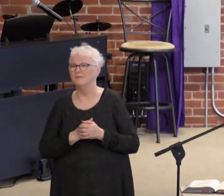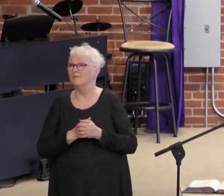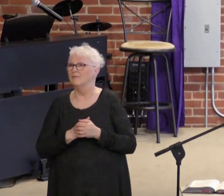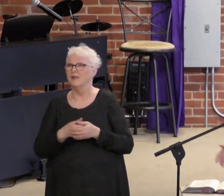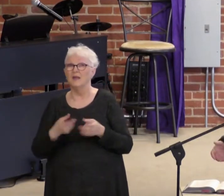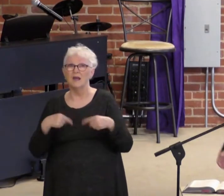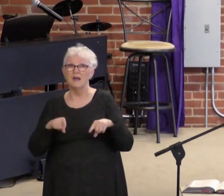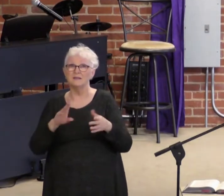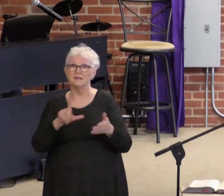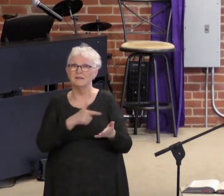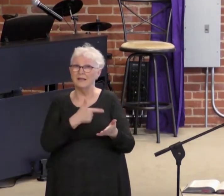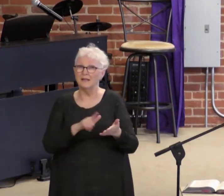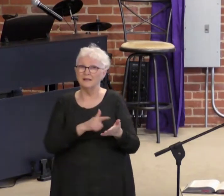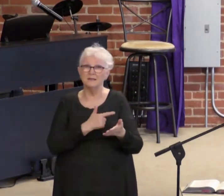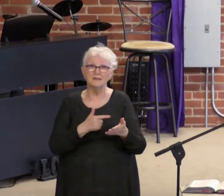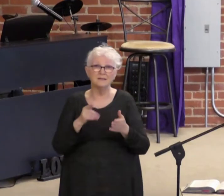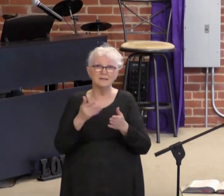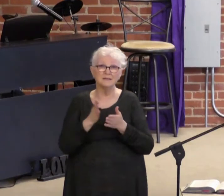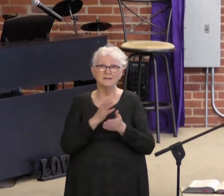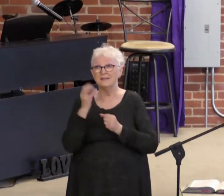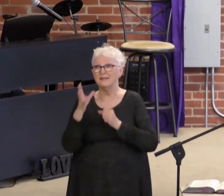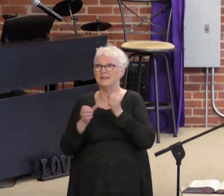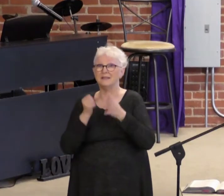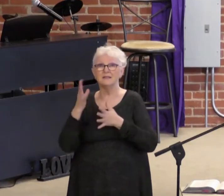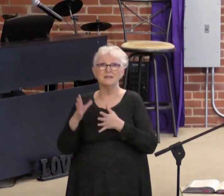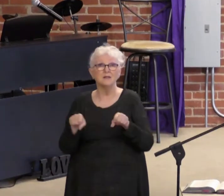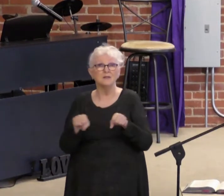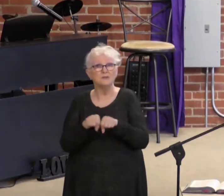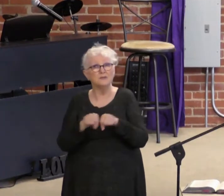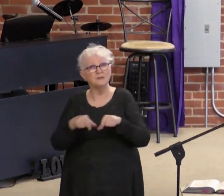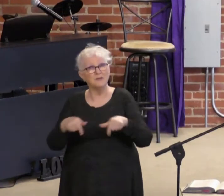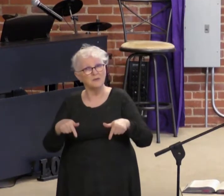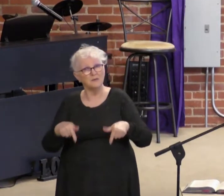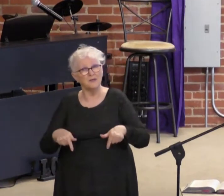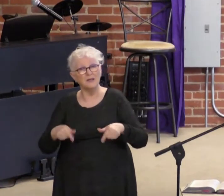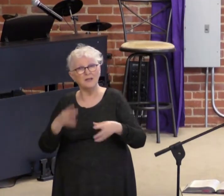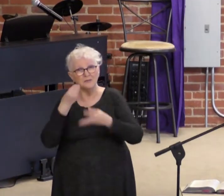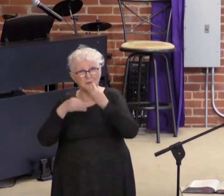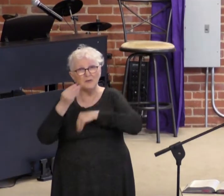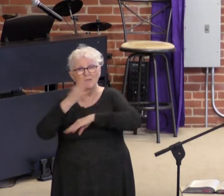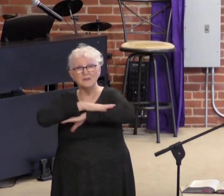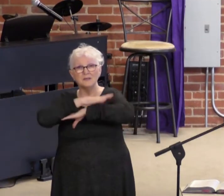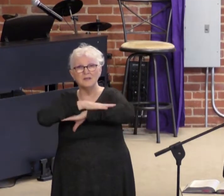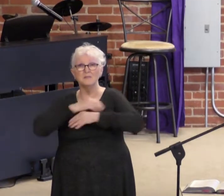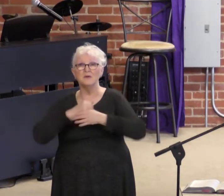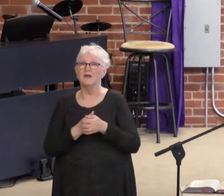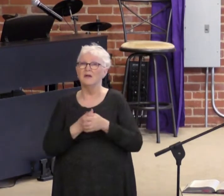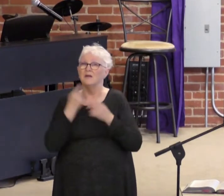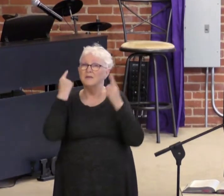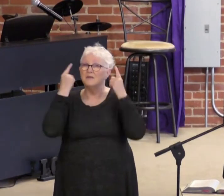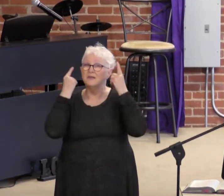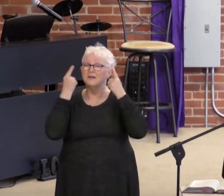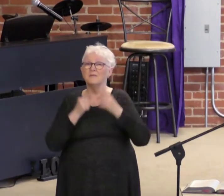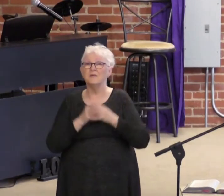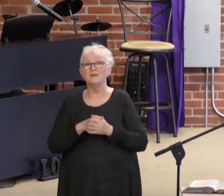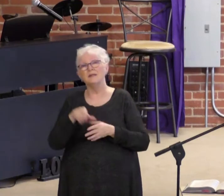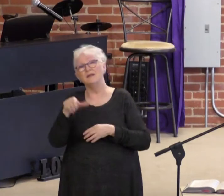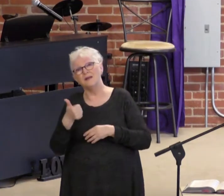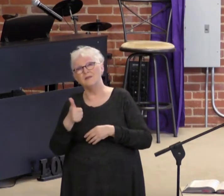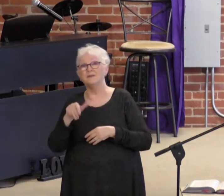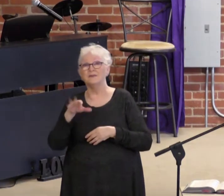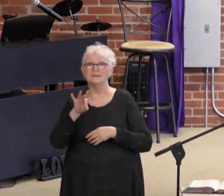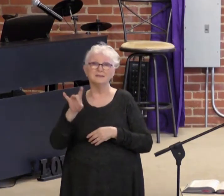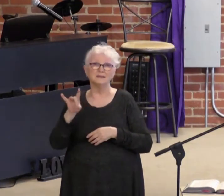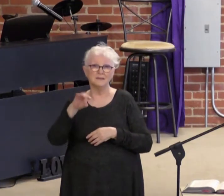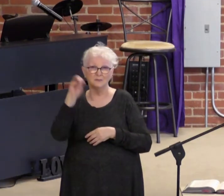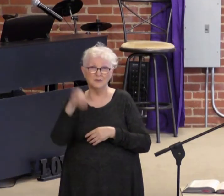sings, shoes on our feet and food on our table. But think about the other 97 or 98% of